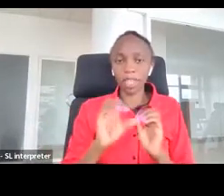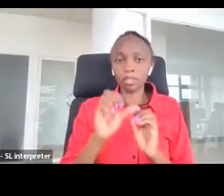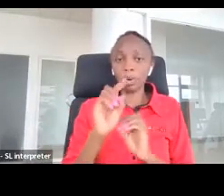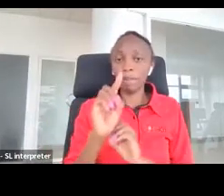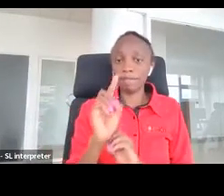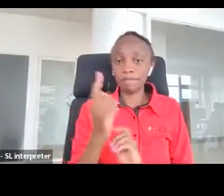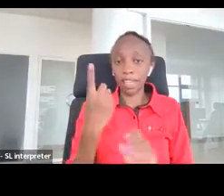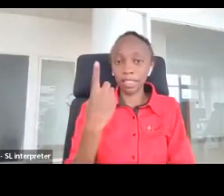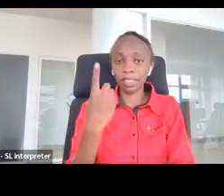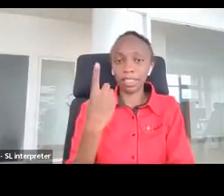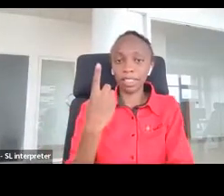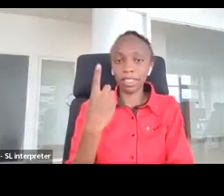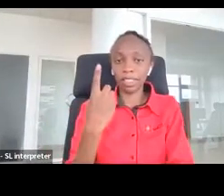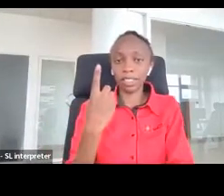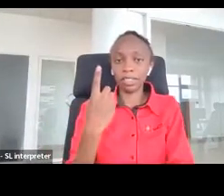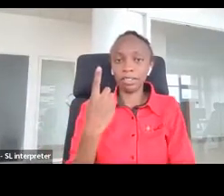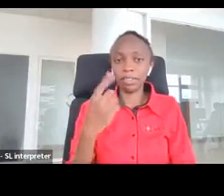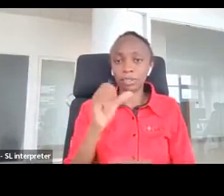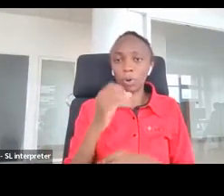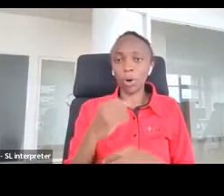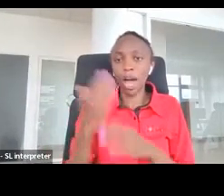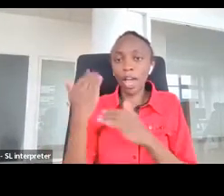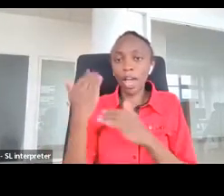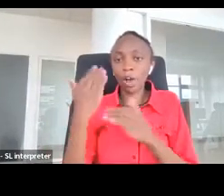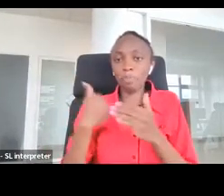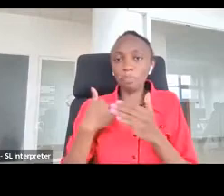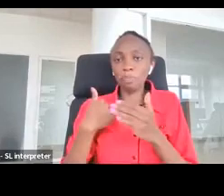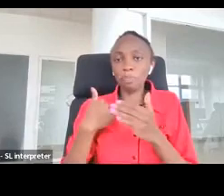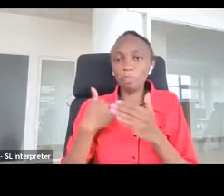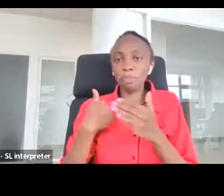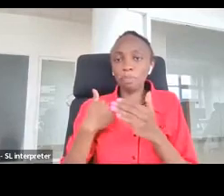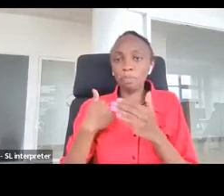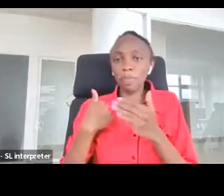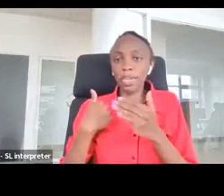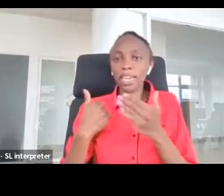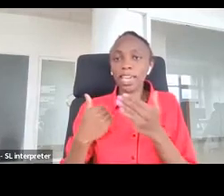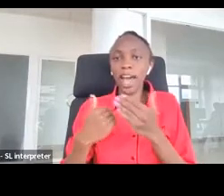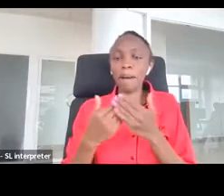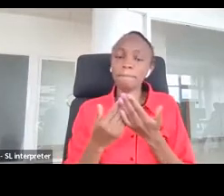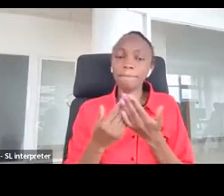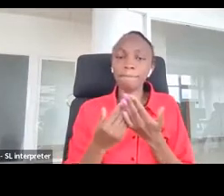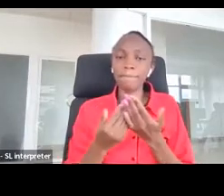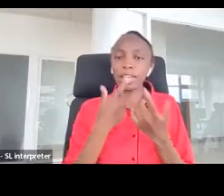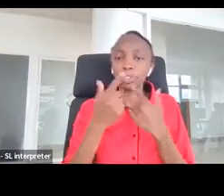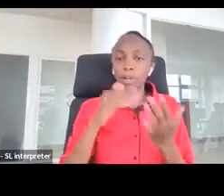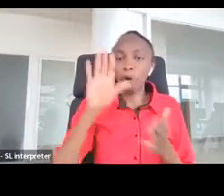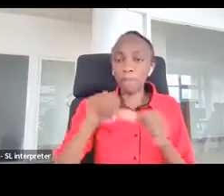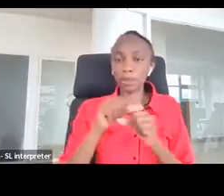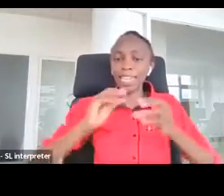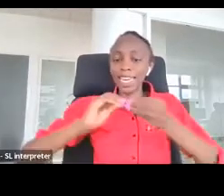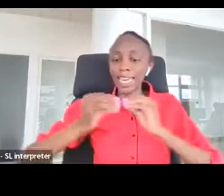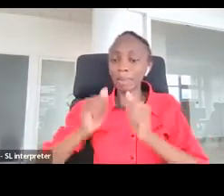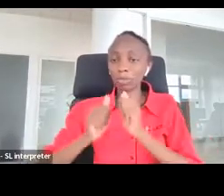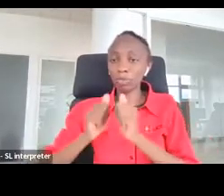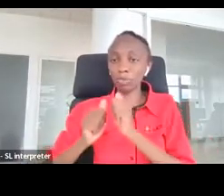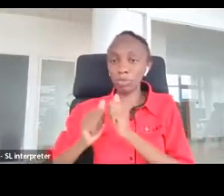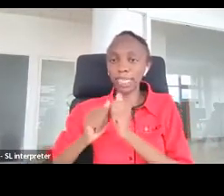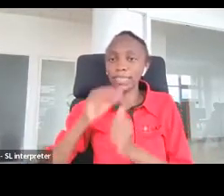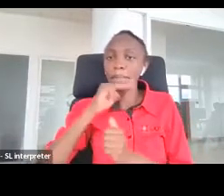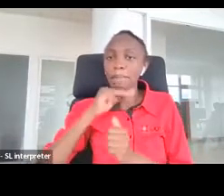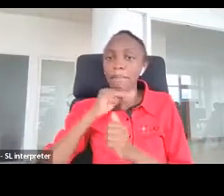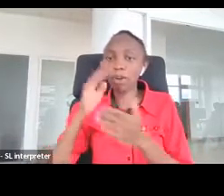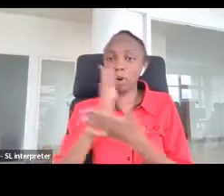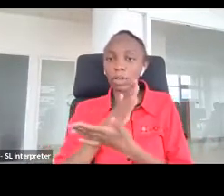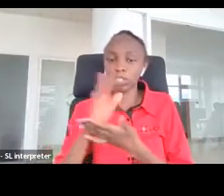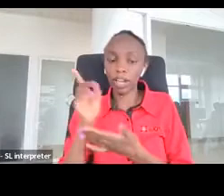I'm amplifying the important points, and as you said, Amelia, the statistics Michael shared, because